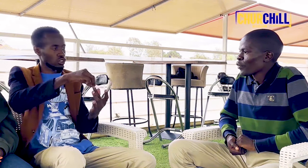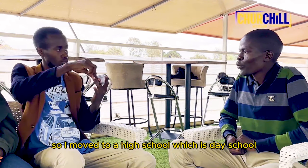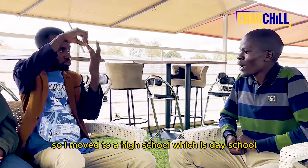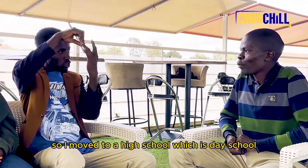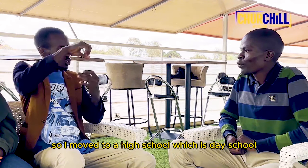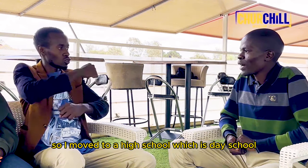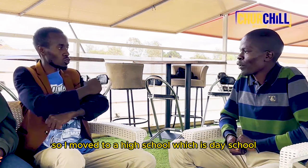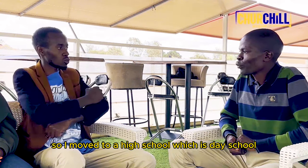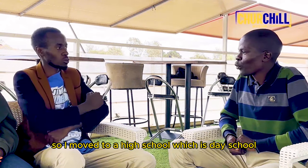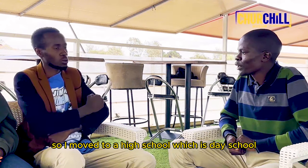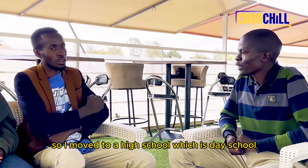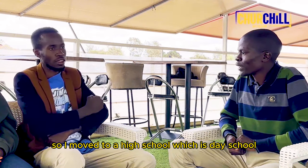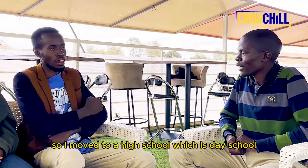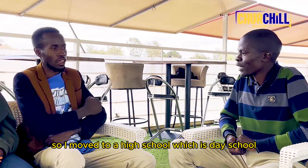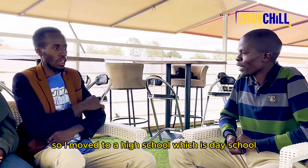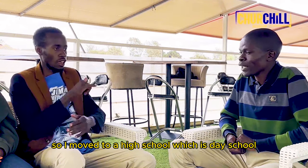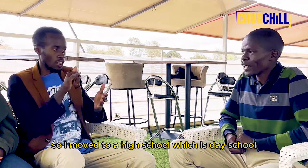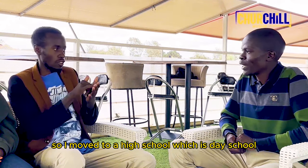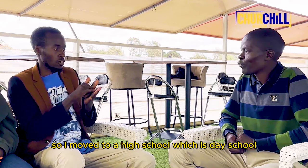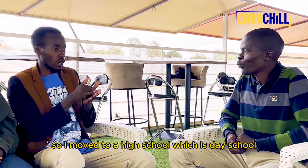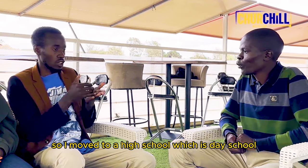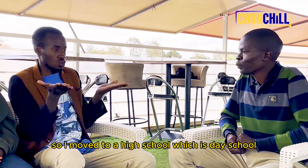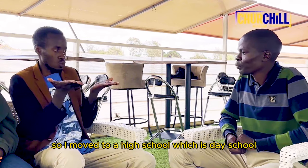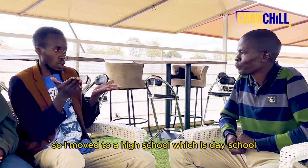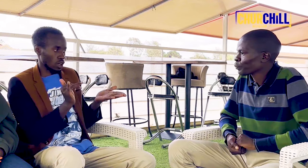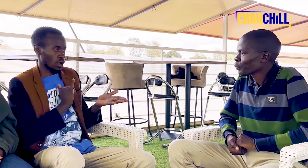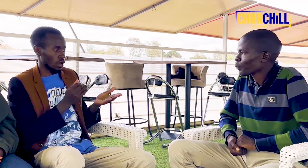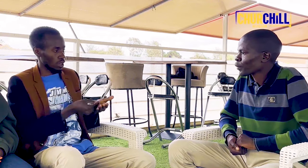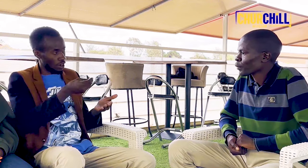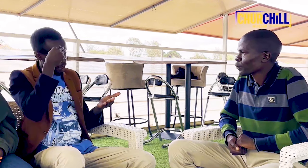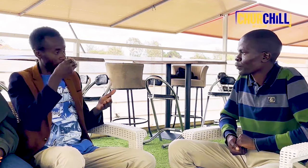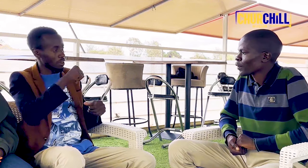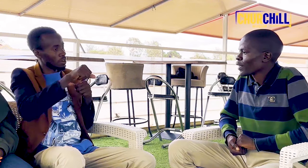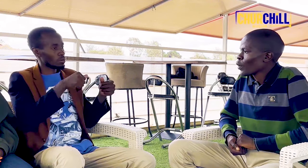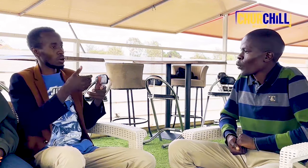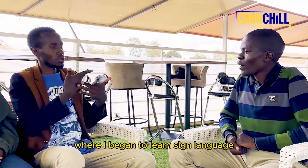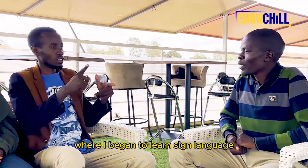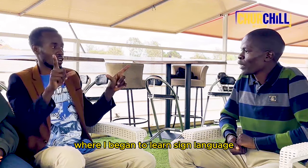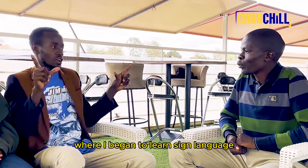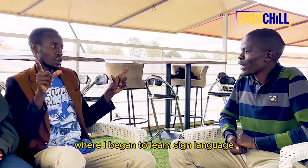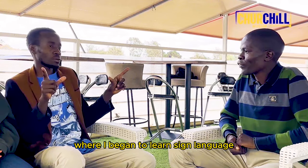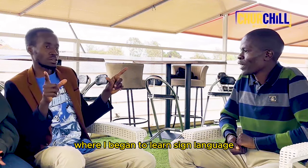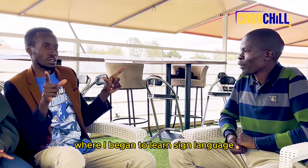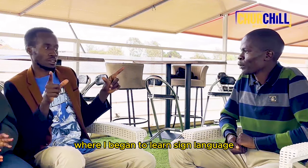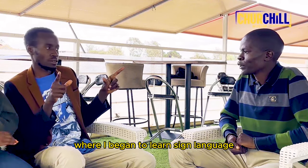So, I moved to a high school, which is a deaf school, where I began to learn sign language.